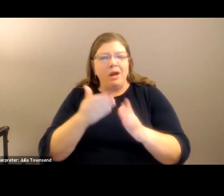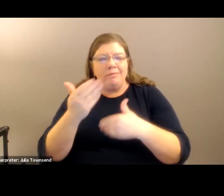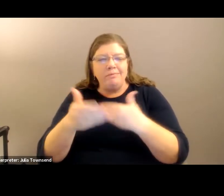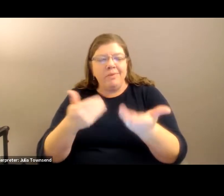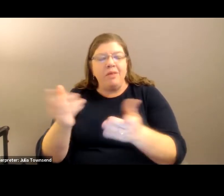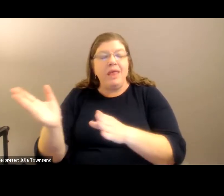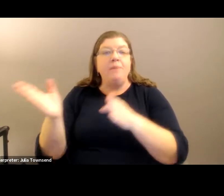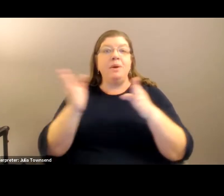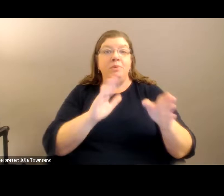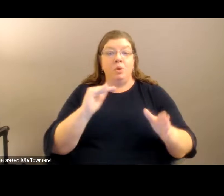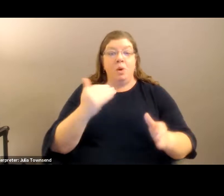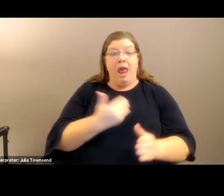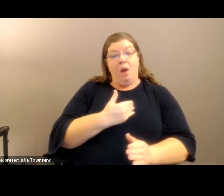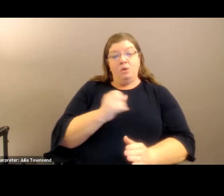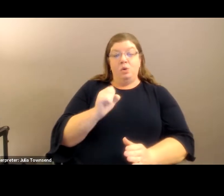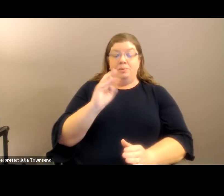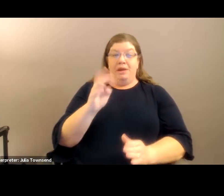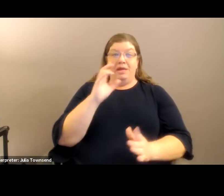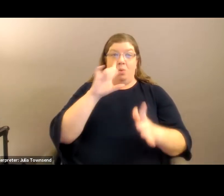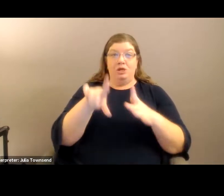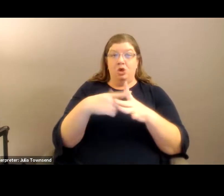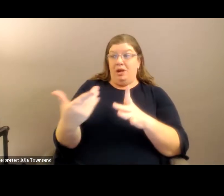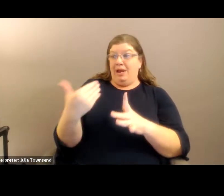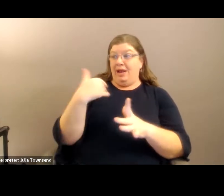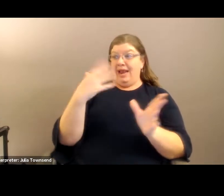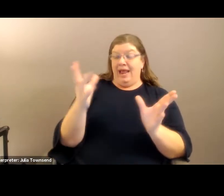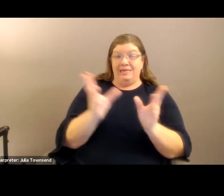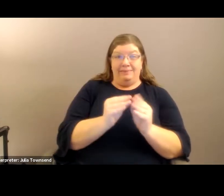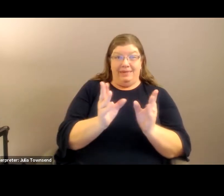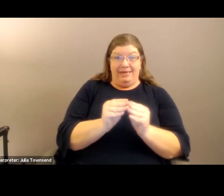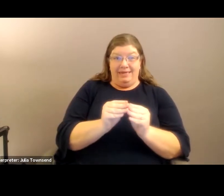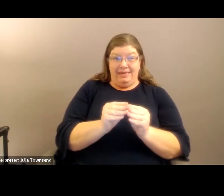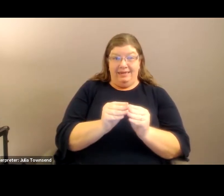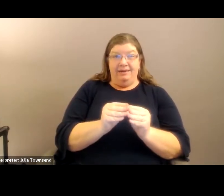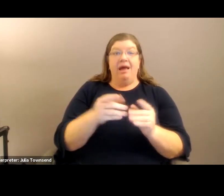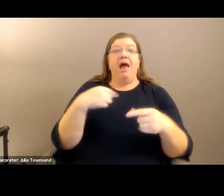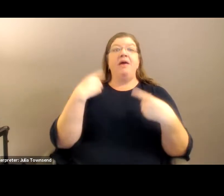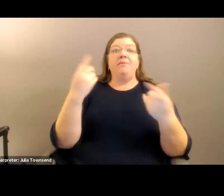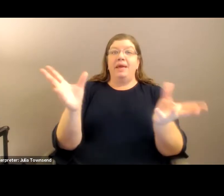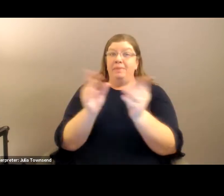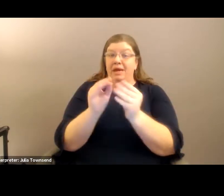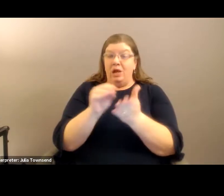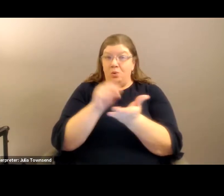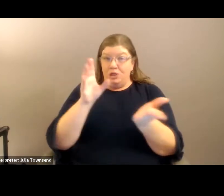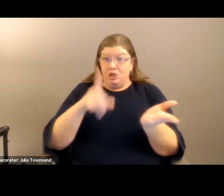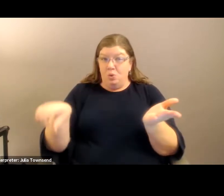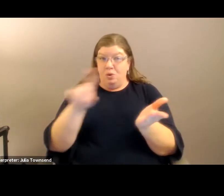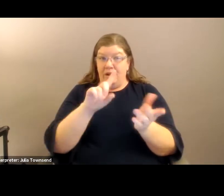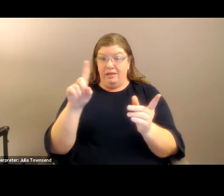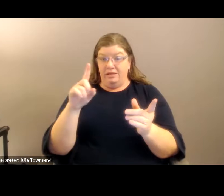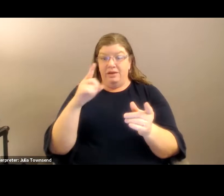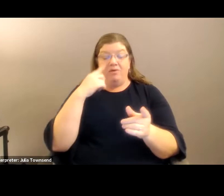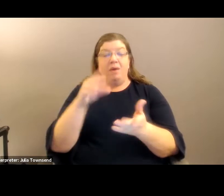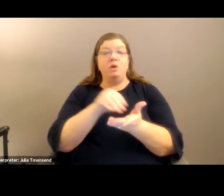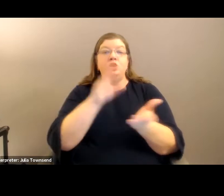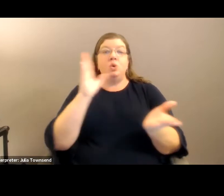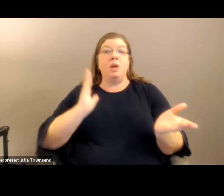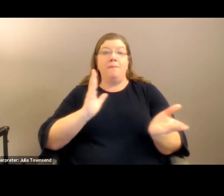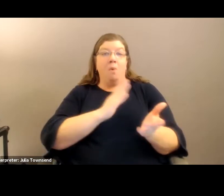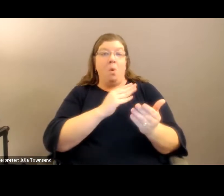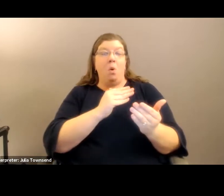member social media that we started at the last meeting. I've been meeting with students from the student board